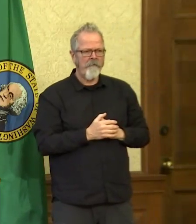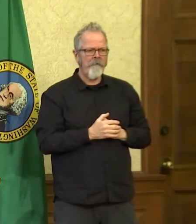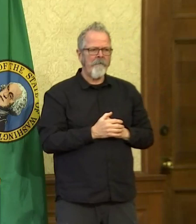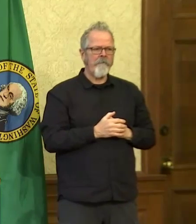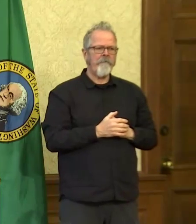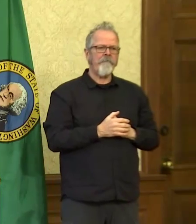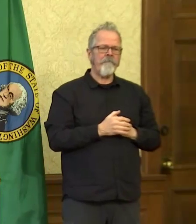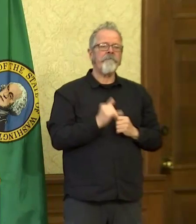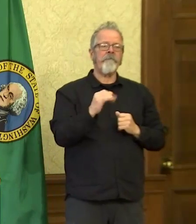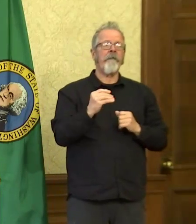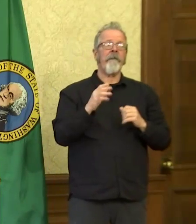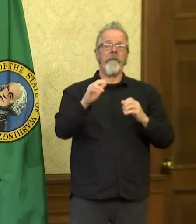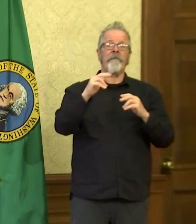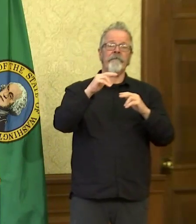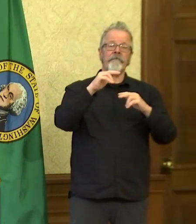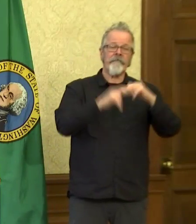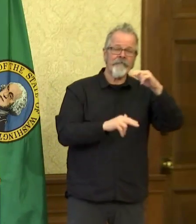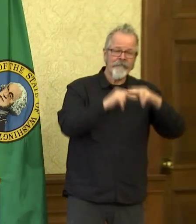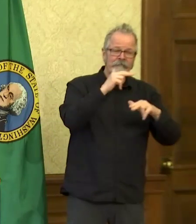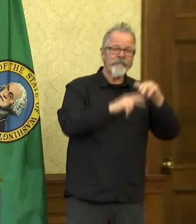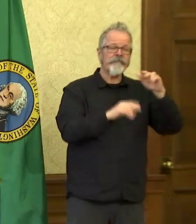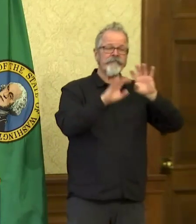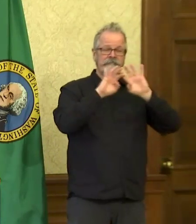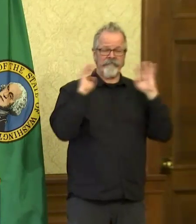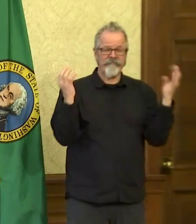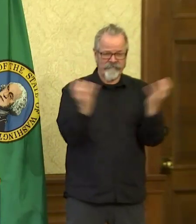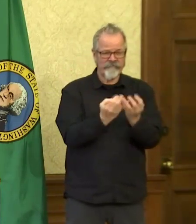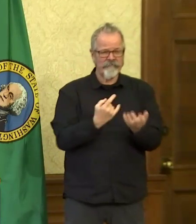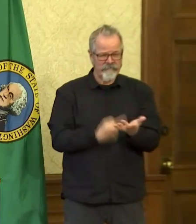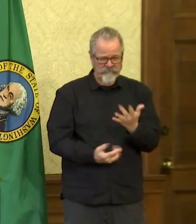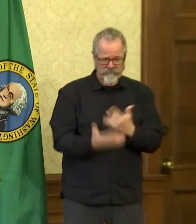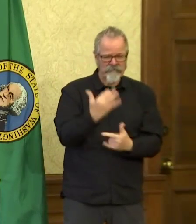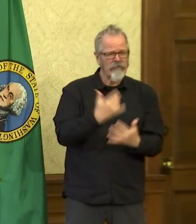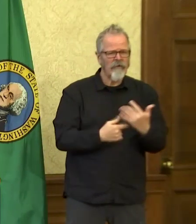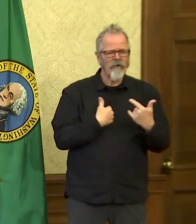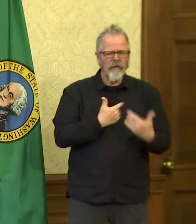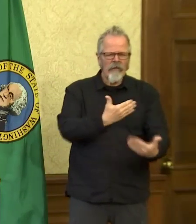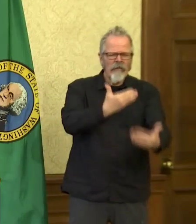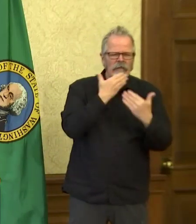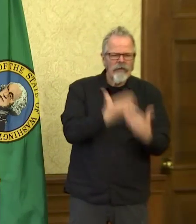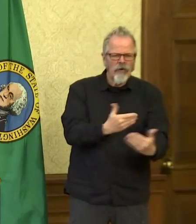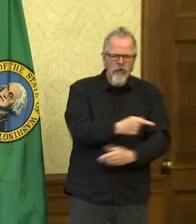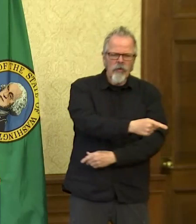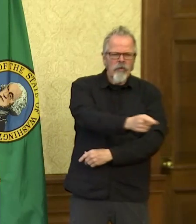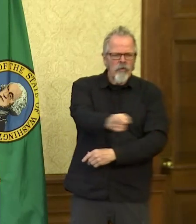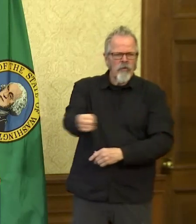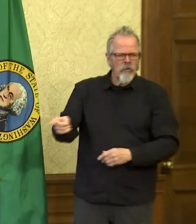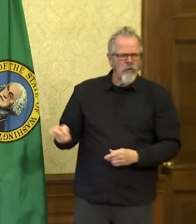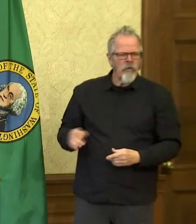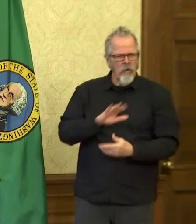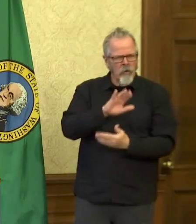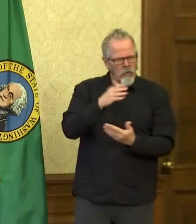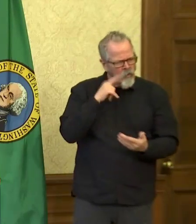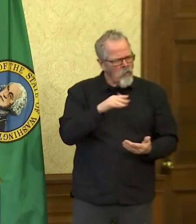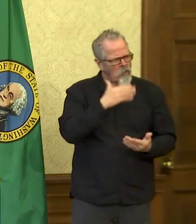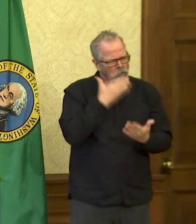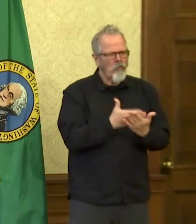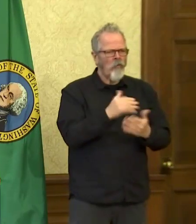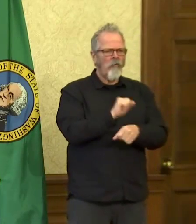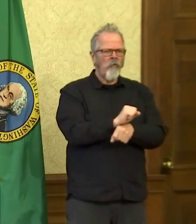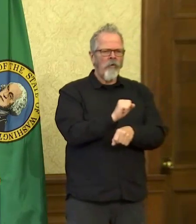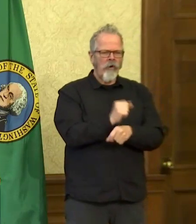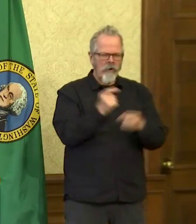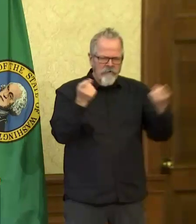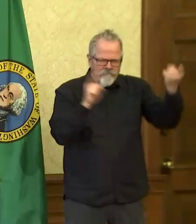protected as well as workers. So we know that our strategy is working. And we know that it is protecting people from sickness